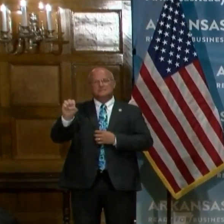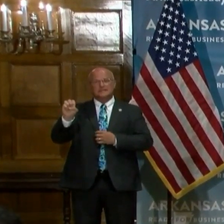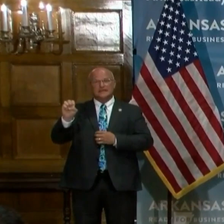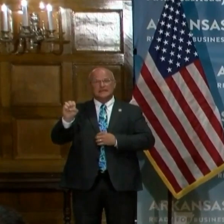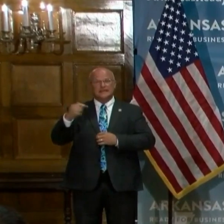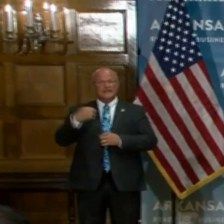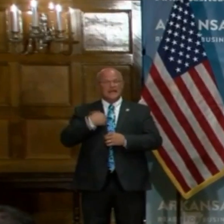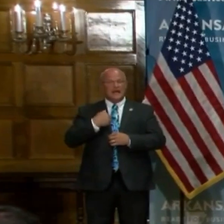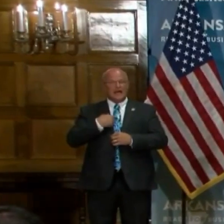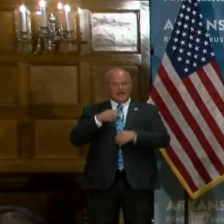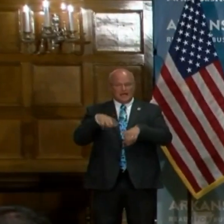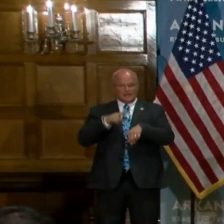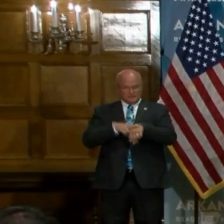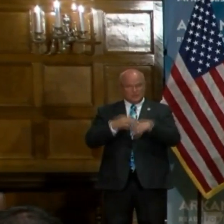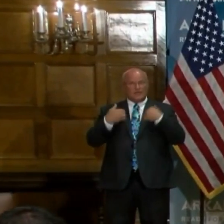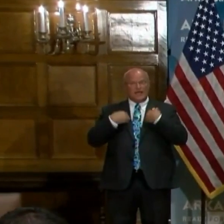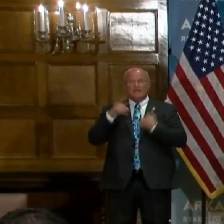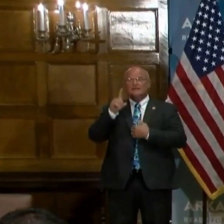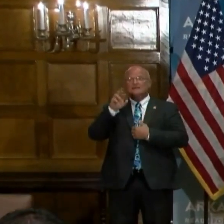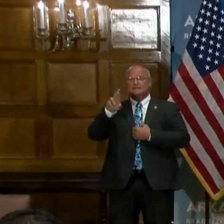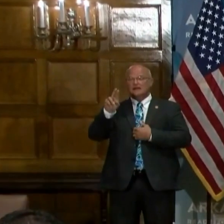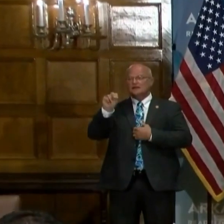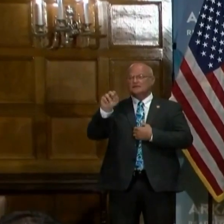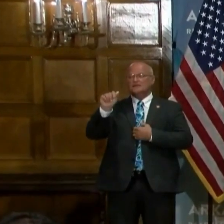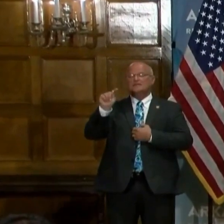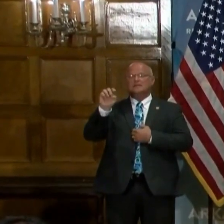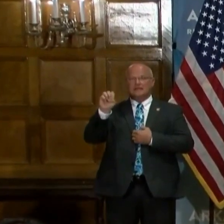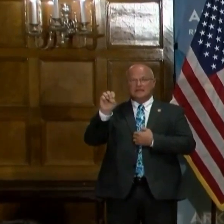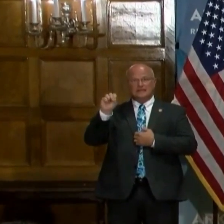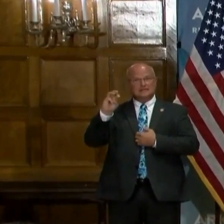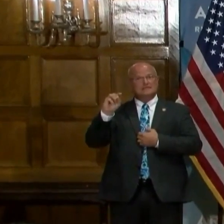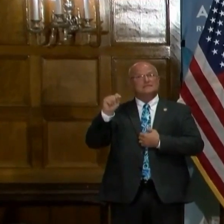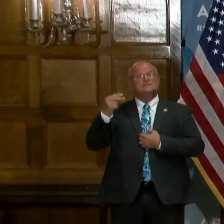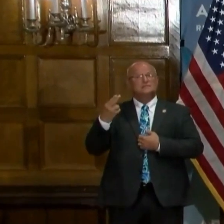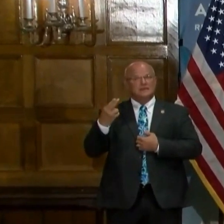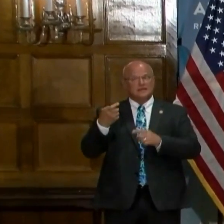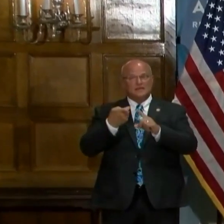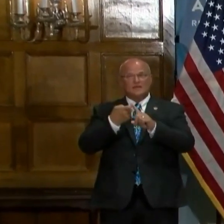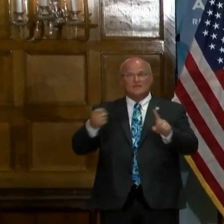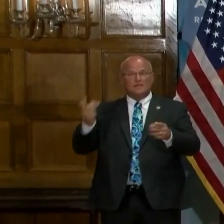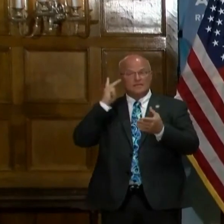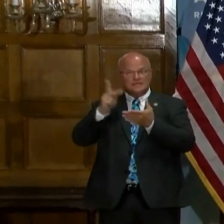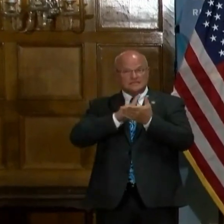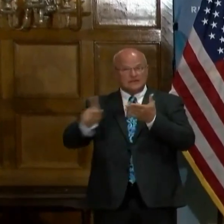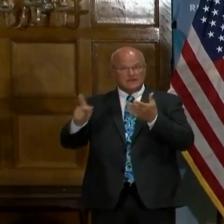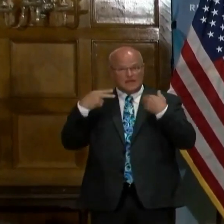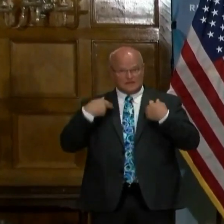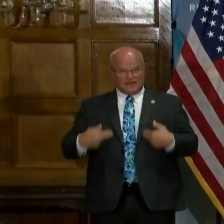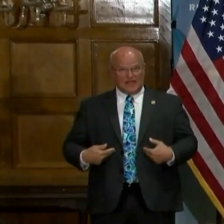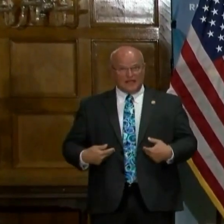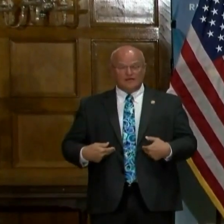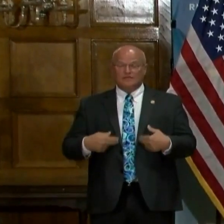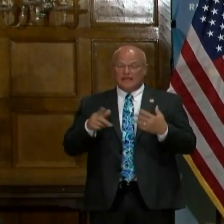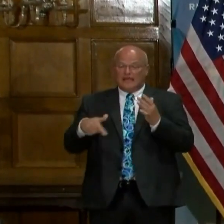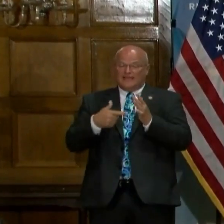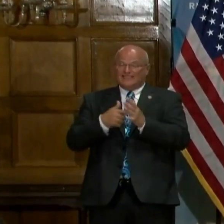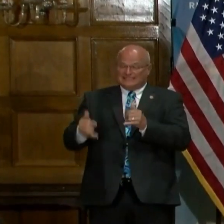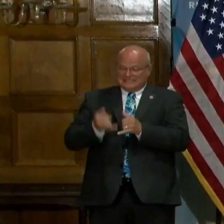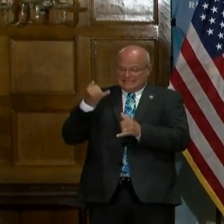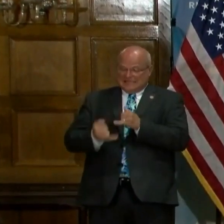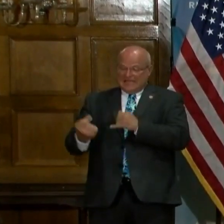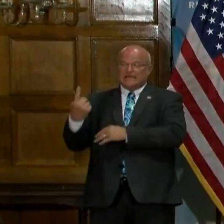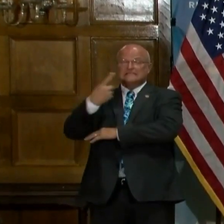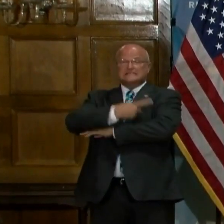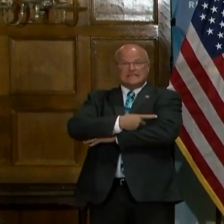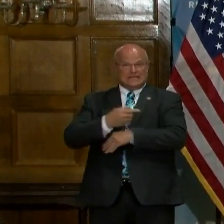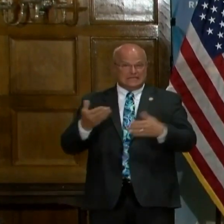I am, as usual, joined by Dr. Nate Smith, of the Secretary of Health, and this is his last day